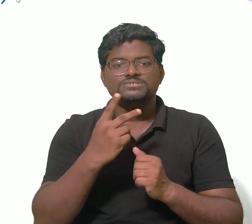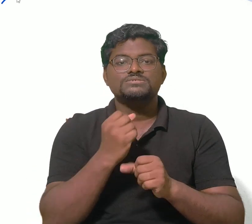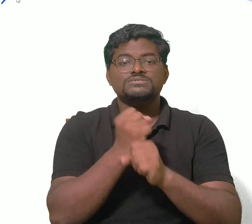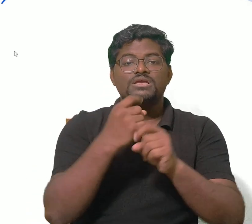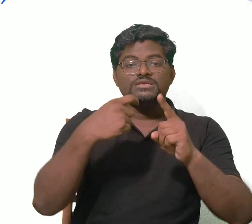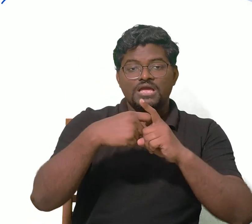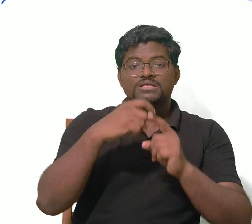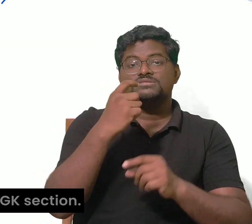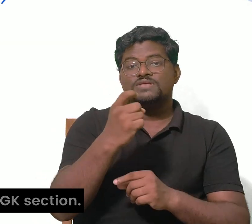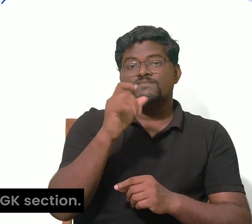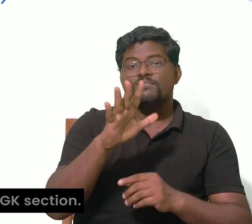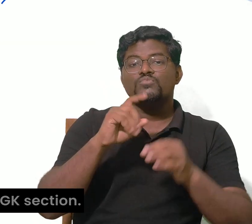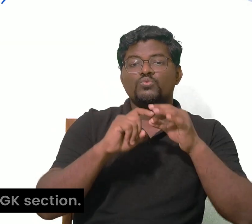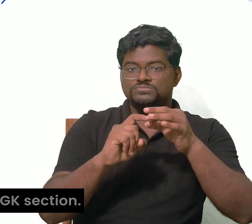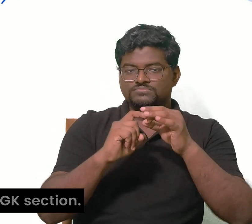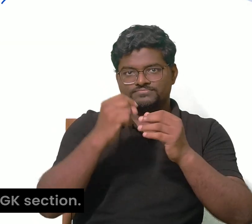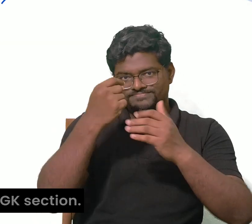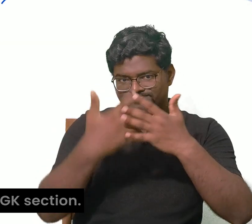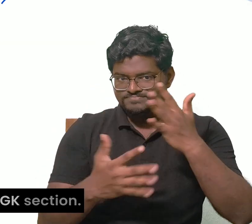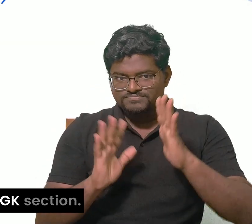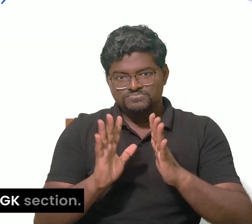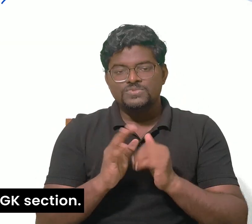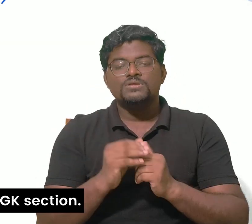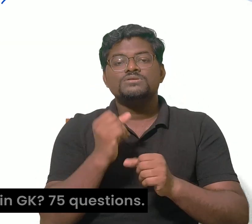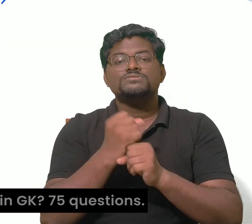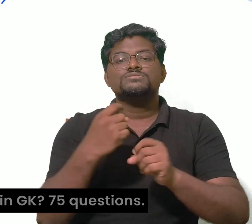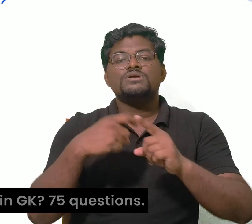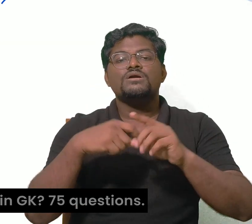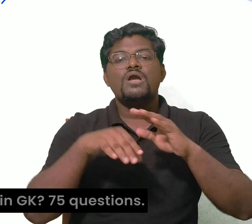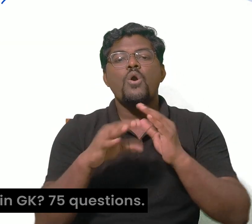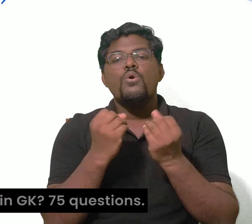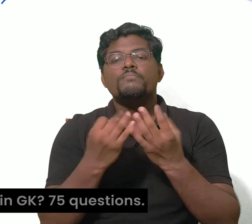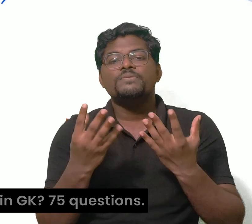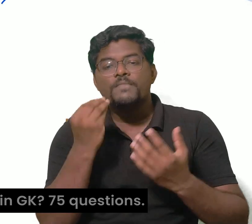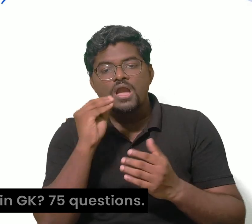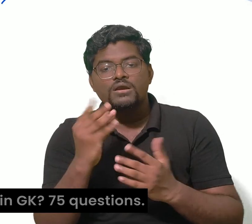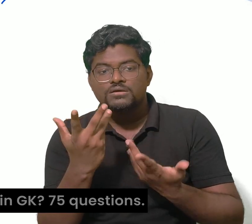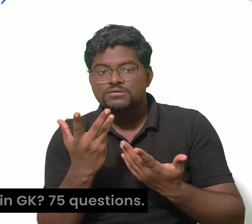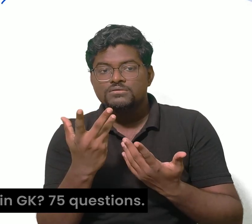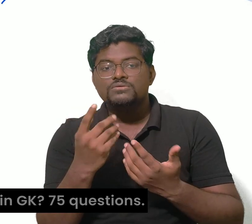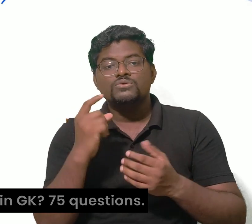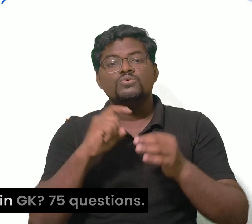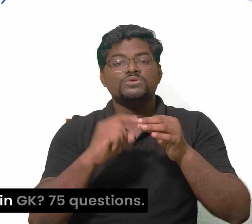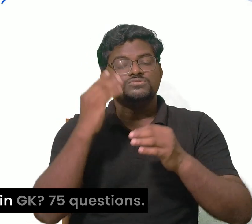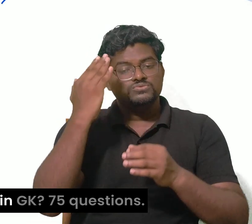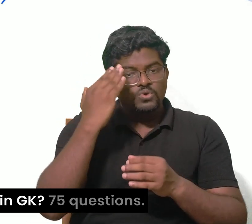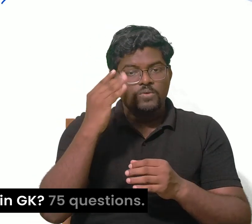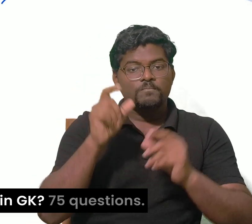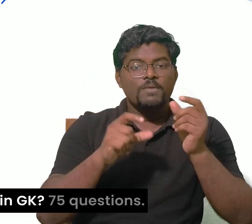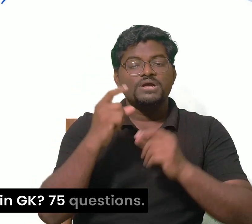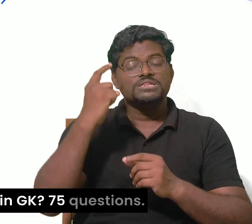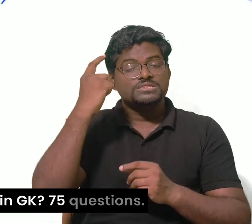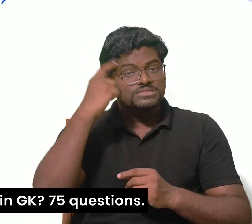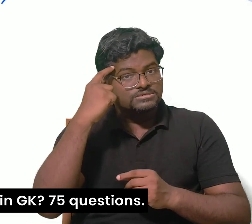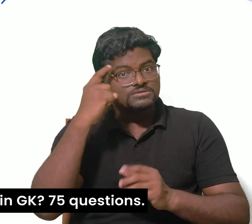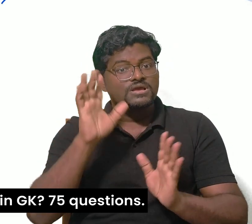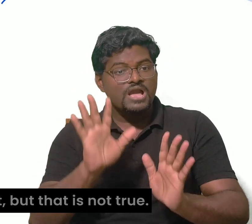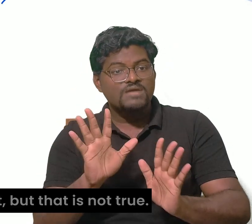Okay. Next, gk part total 75 questions. GK part how many marks? 75 questions. Normally people